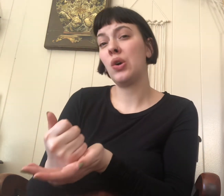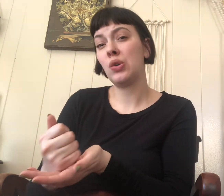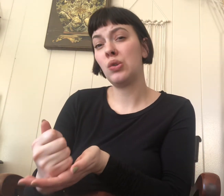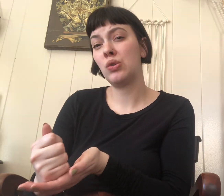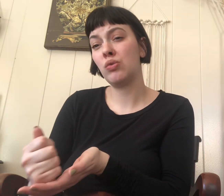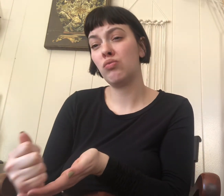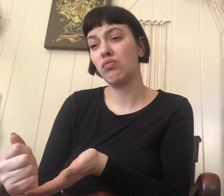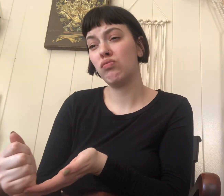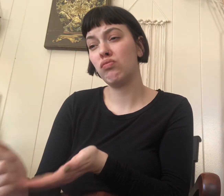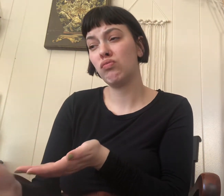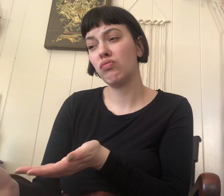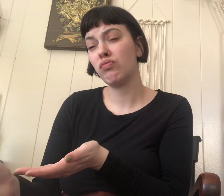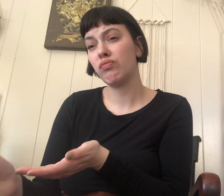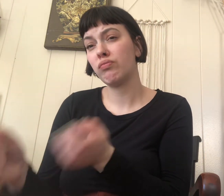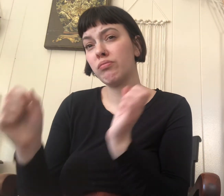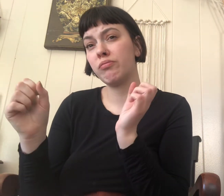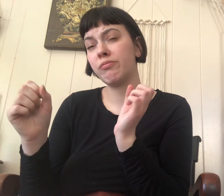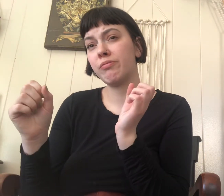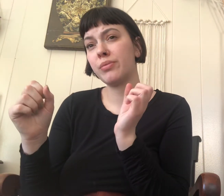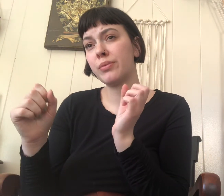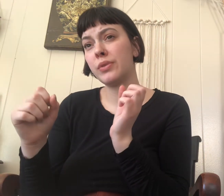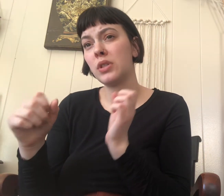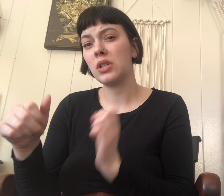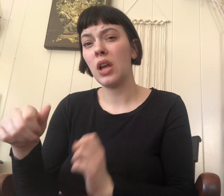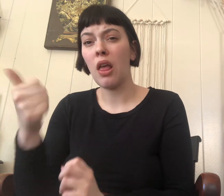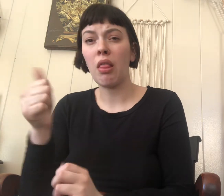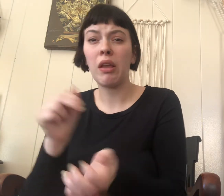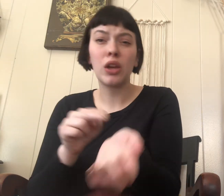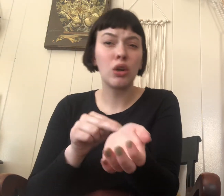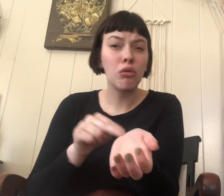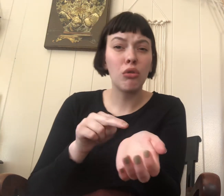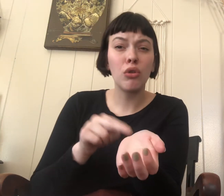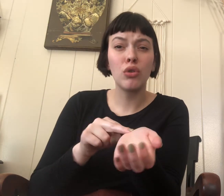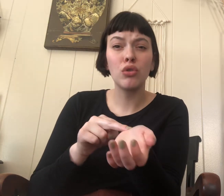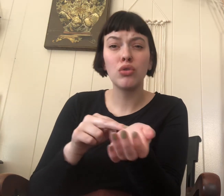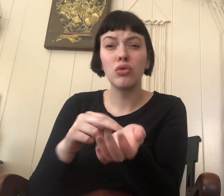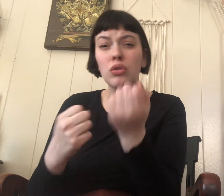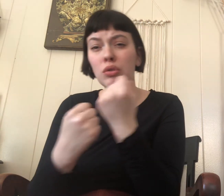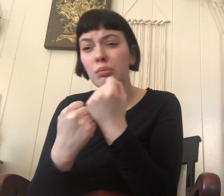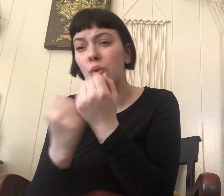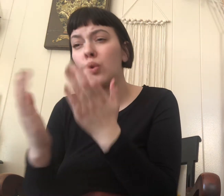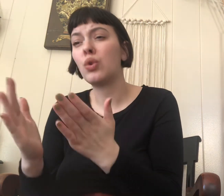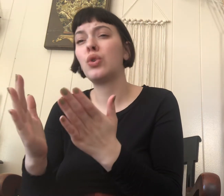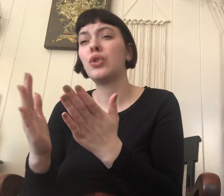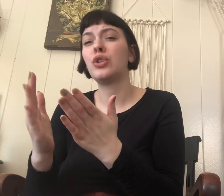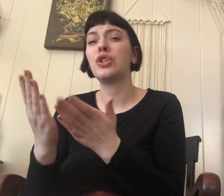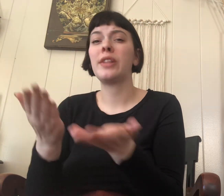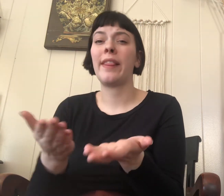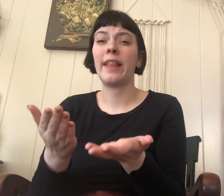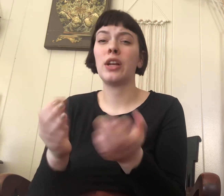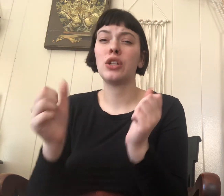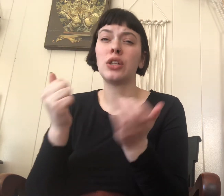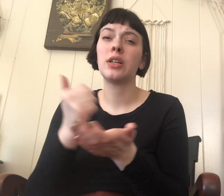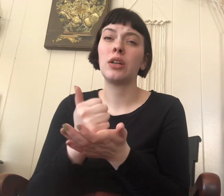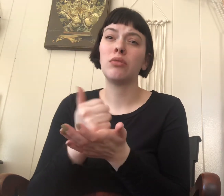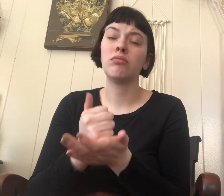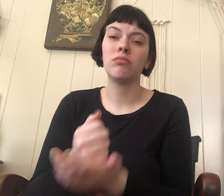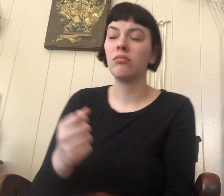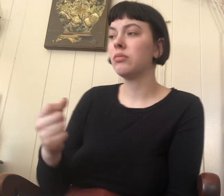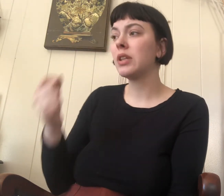chemotherapy treatment, it's easy to get caught up in what you have to do this week, or what are the side effects that I might have. But it's